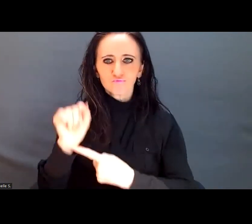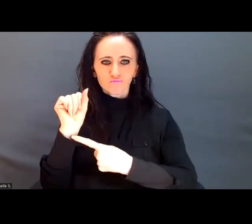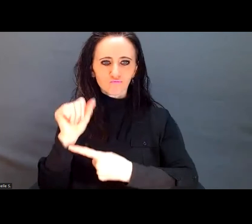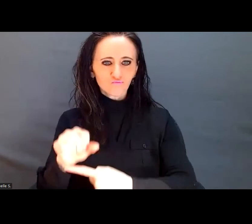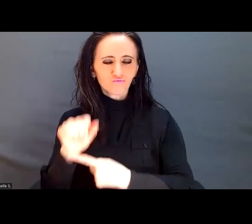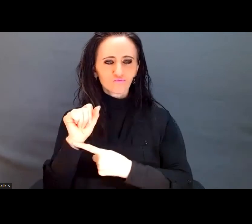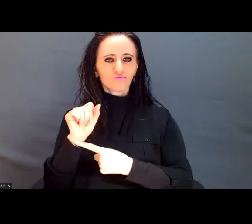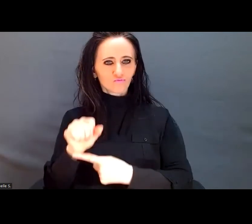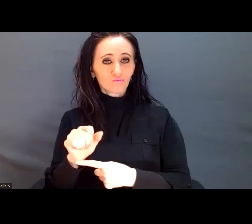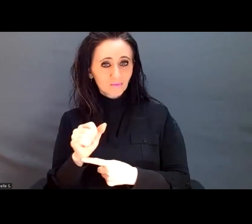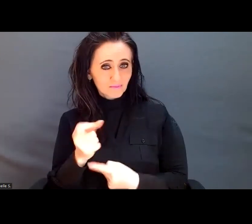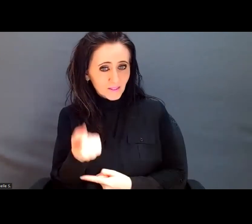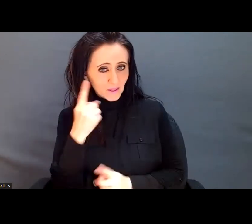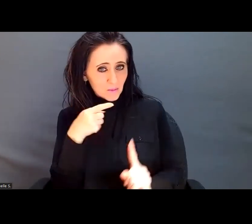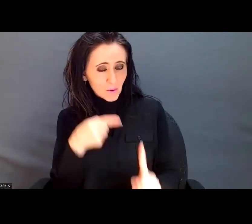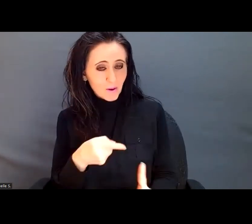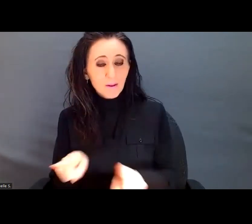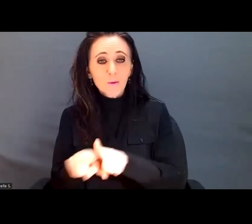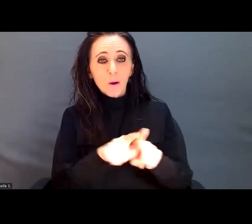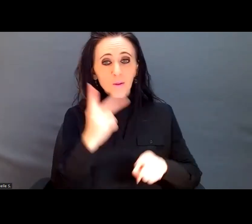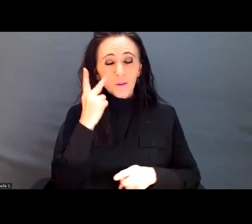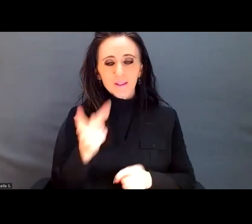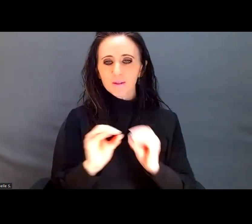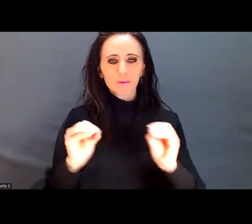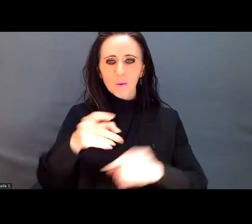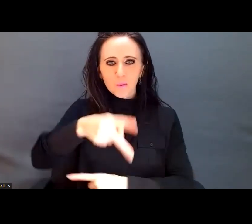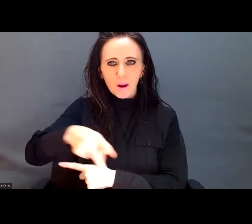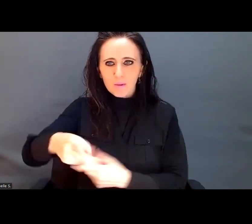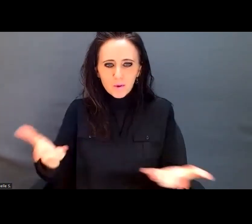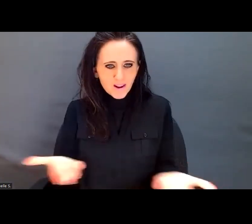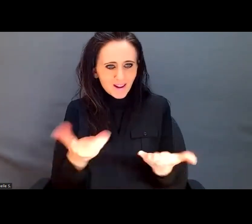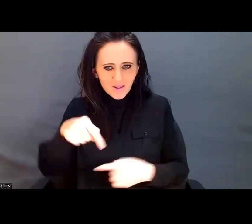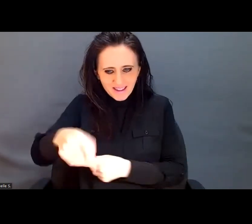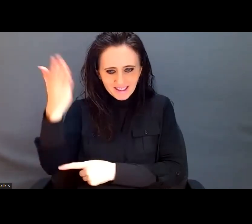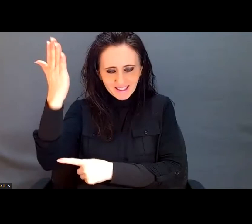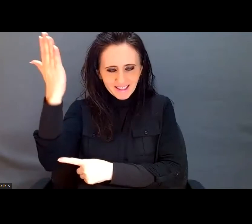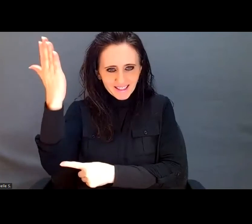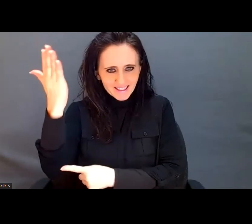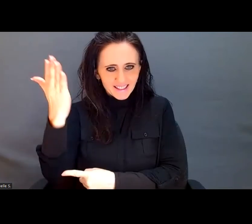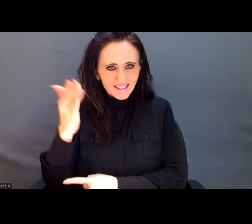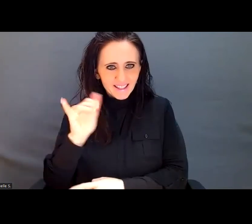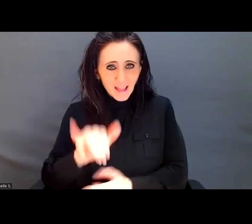no PowerPoint in this presentation on purpose, by design. One of the things you're going to